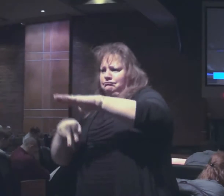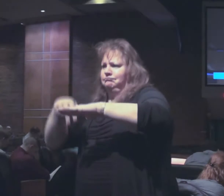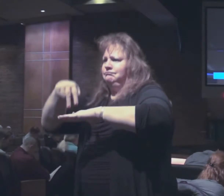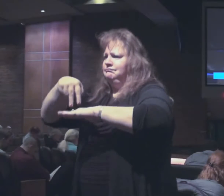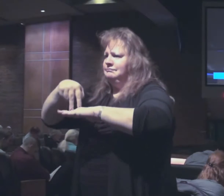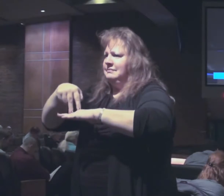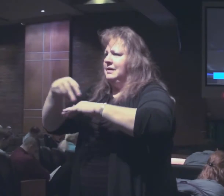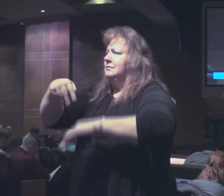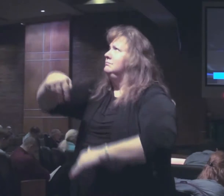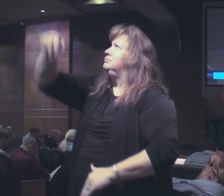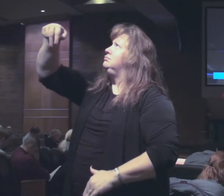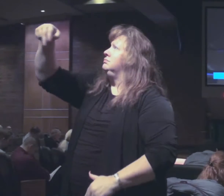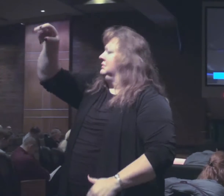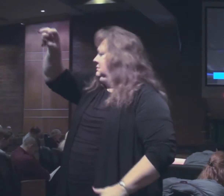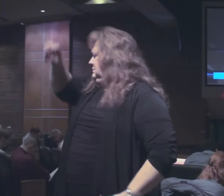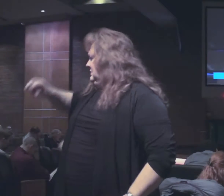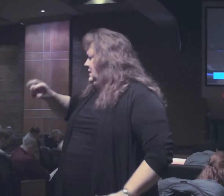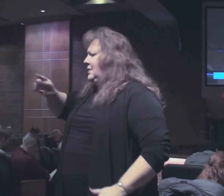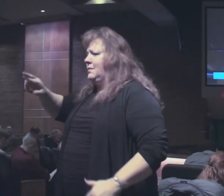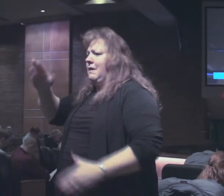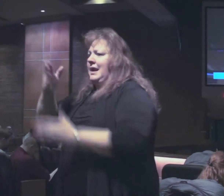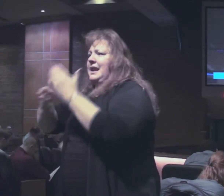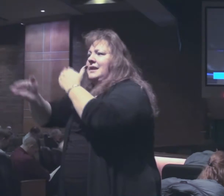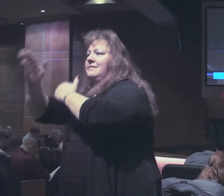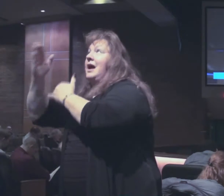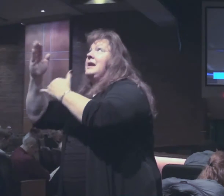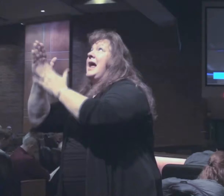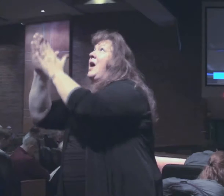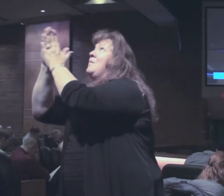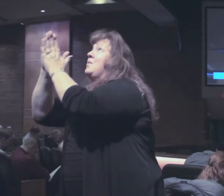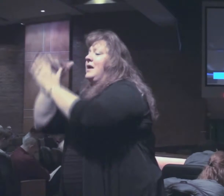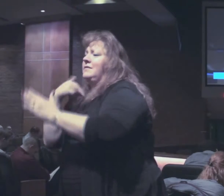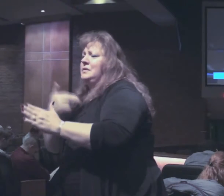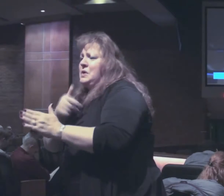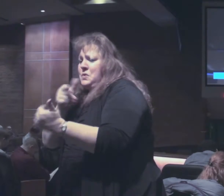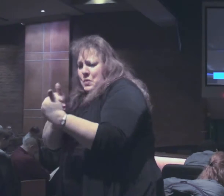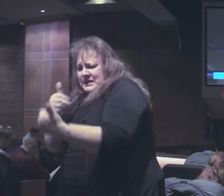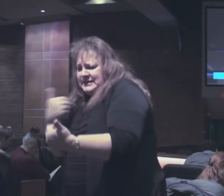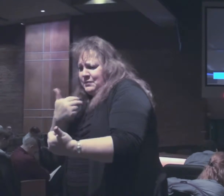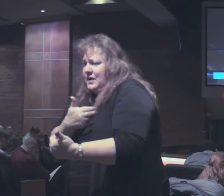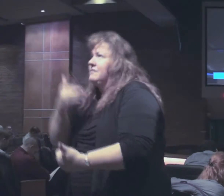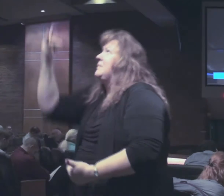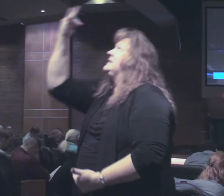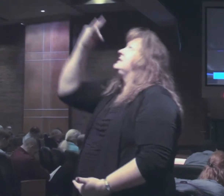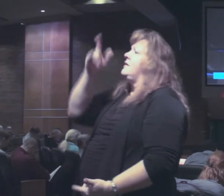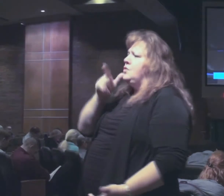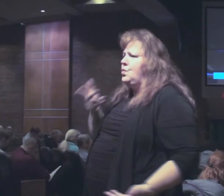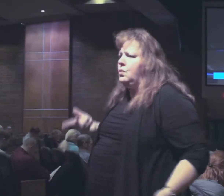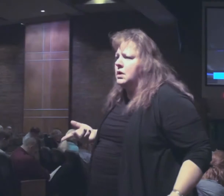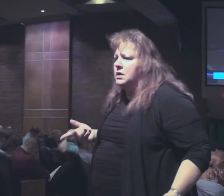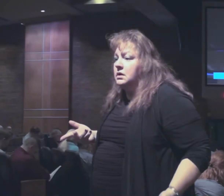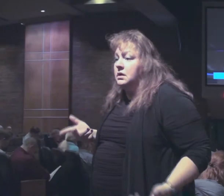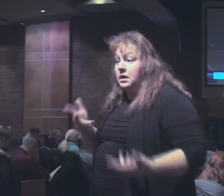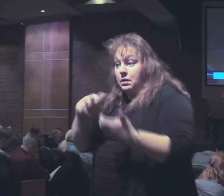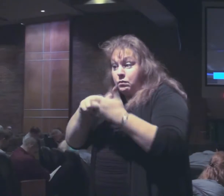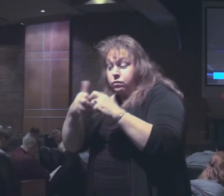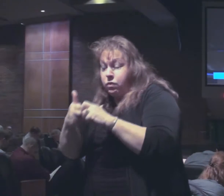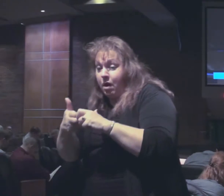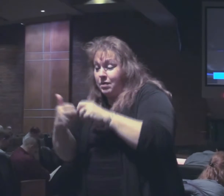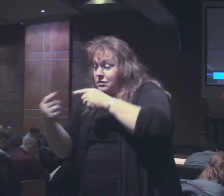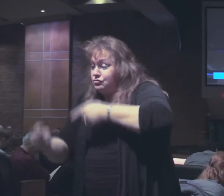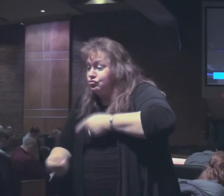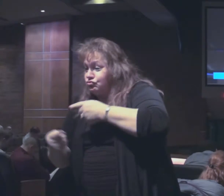is at the right hand of God, who also intercedes for us. Who will separate us from the love of Christ? Tribulation,